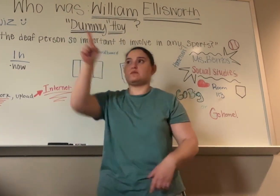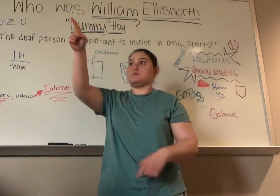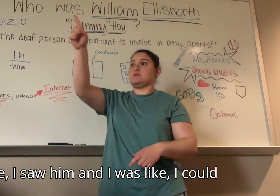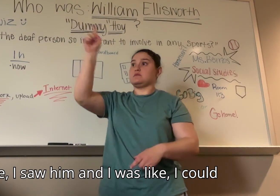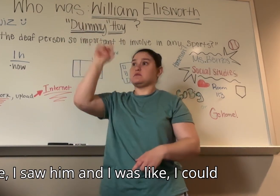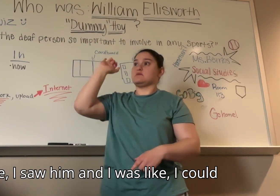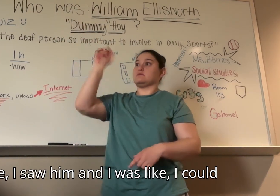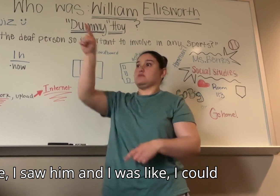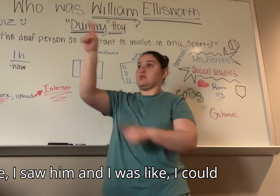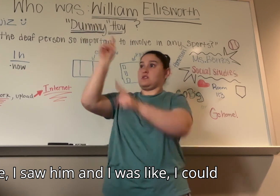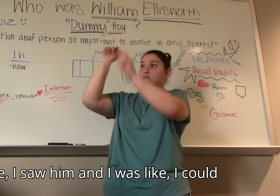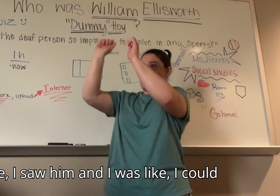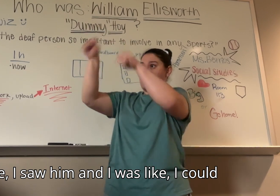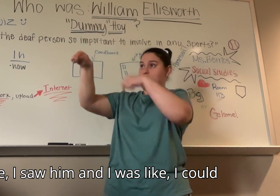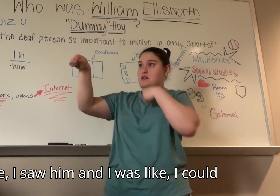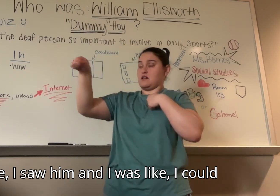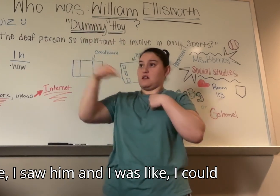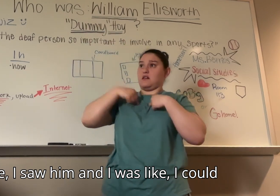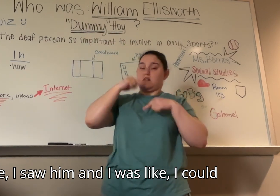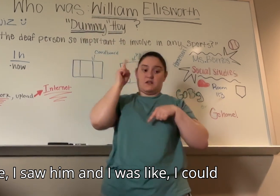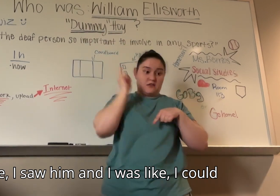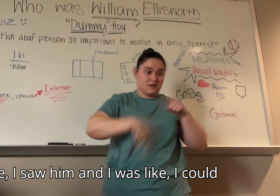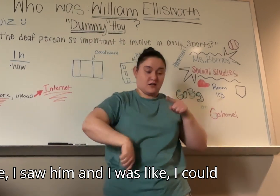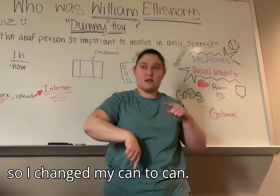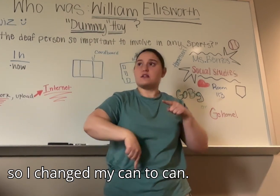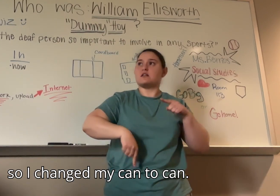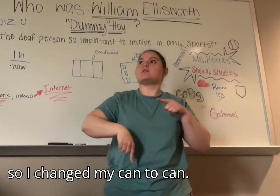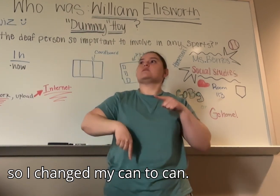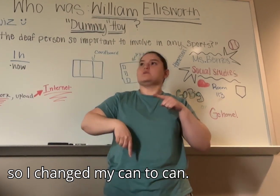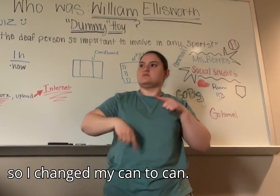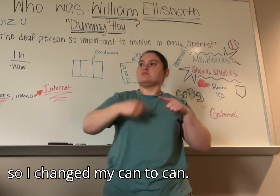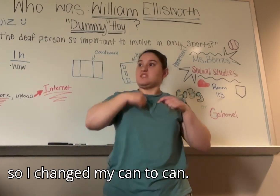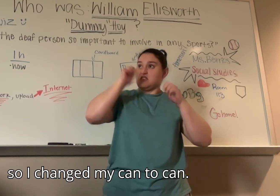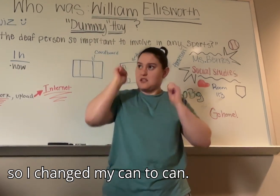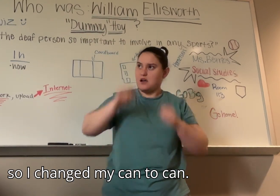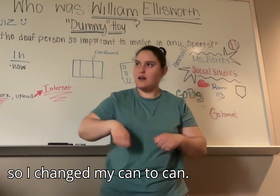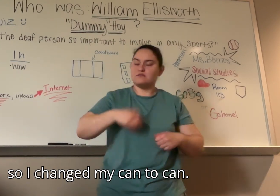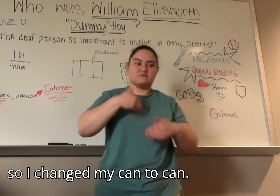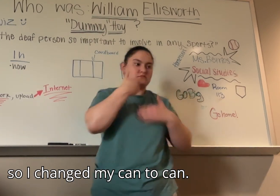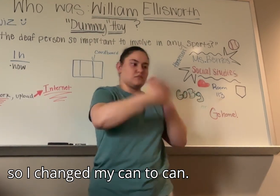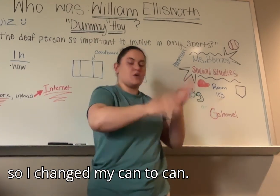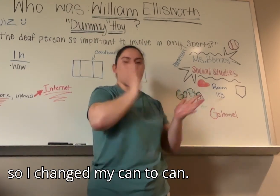Like, I saw him and I was like, I could, so I changed my can't to can.